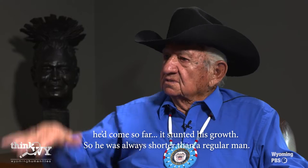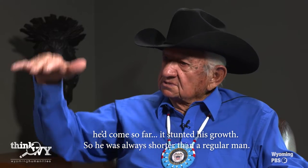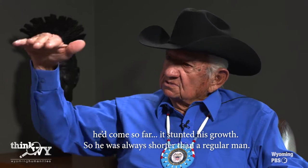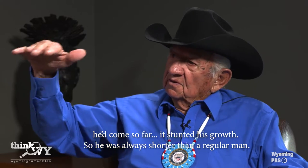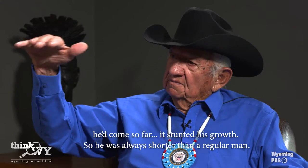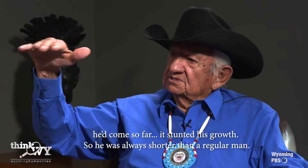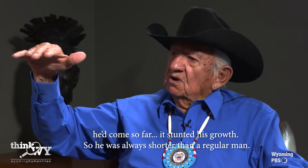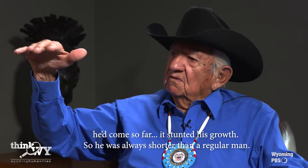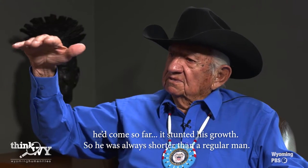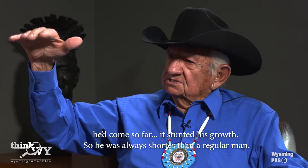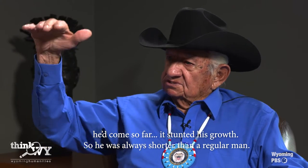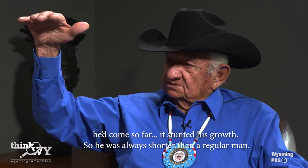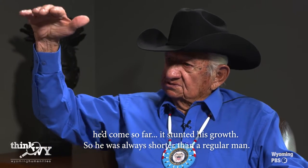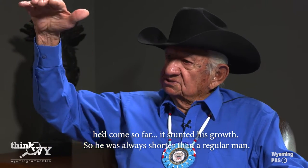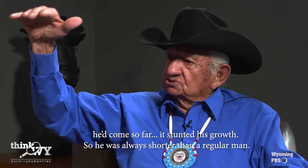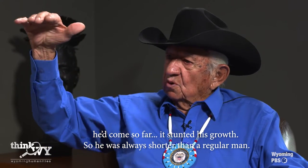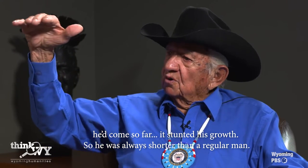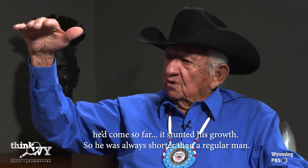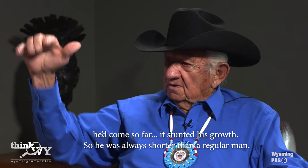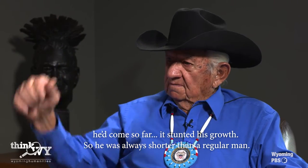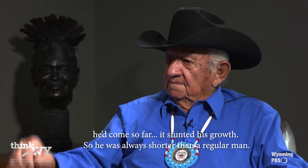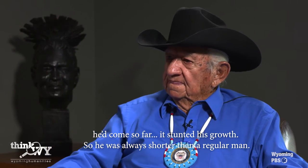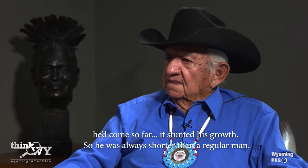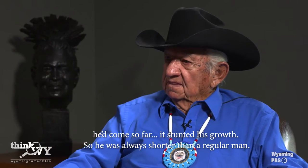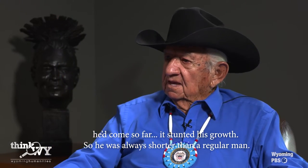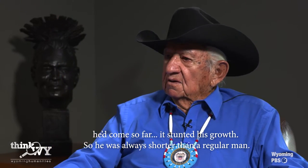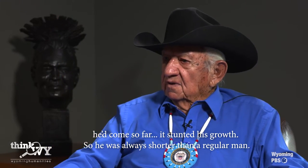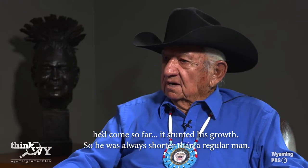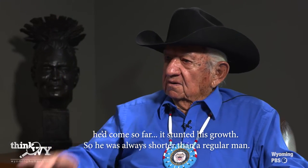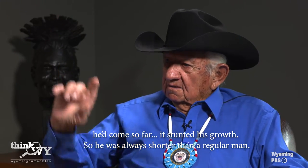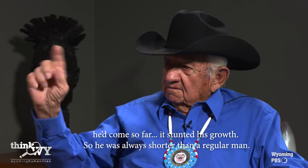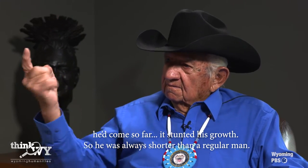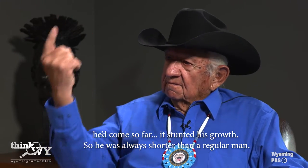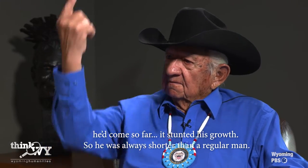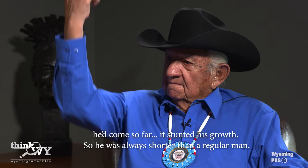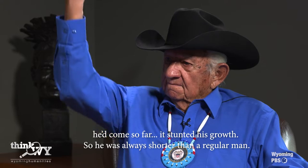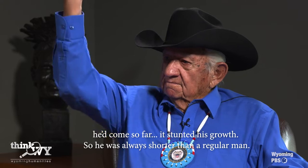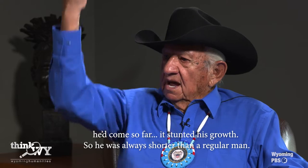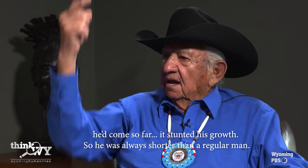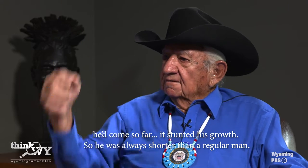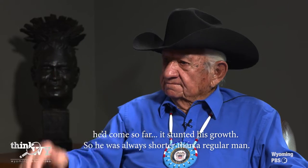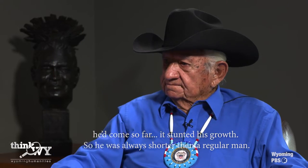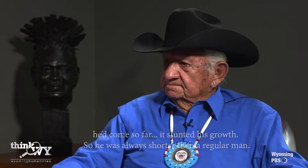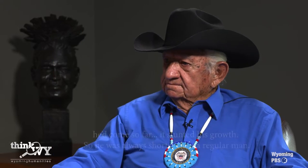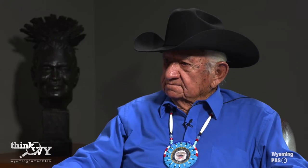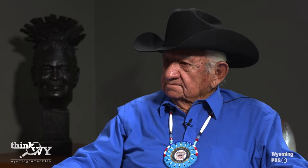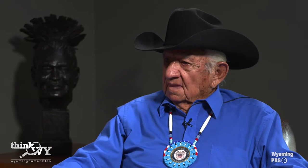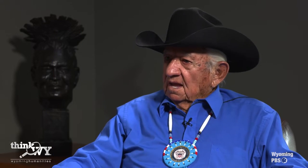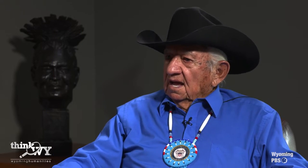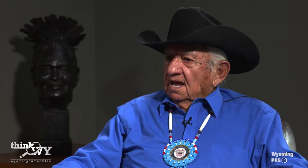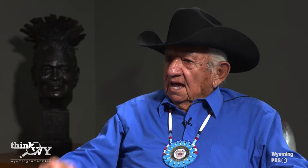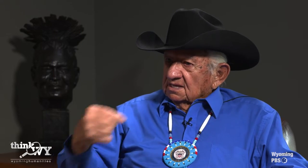So he was always shorter than a regular man.